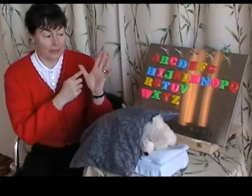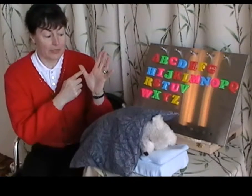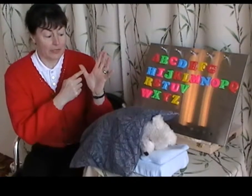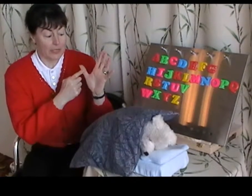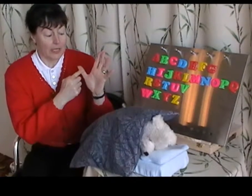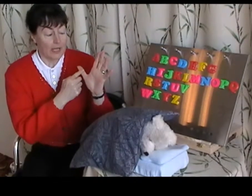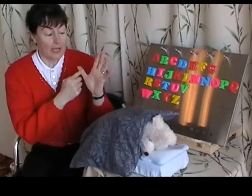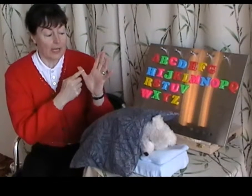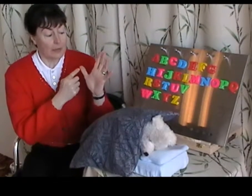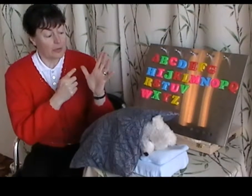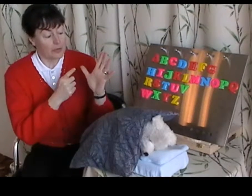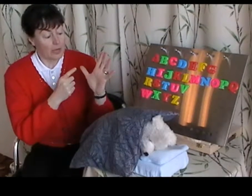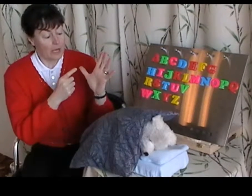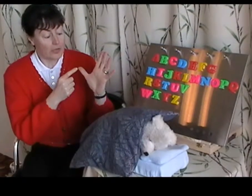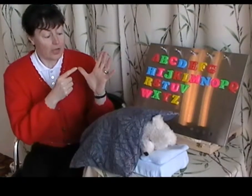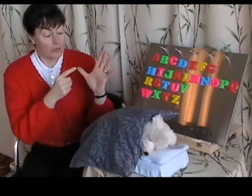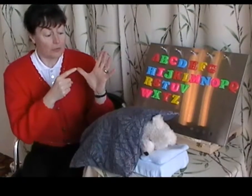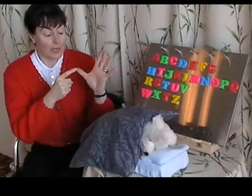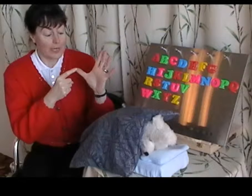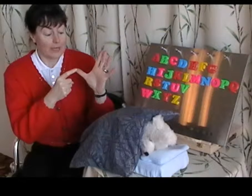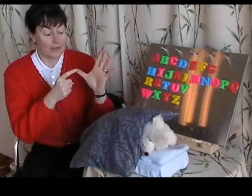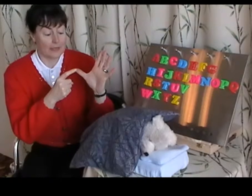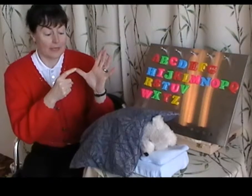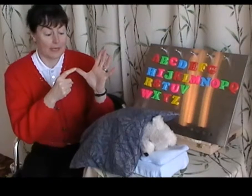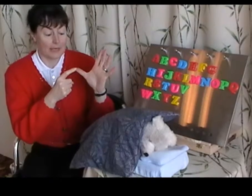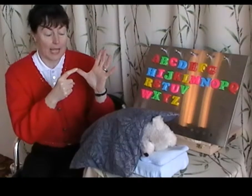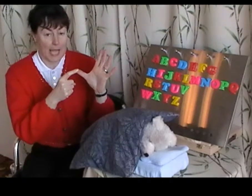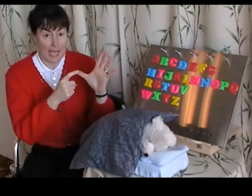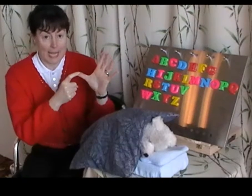Language you start off with A,